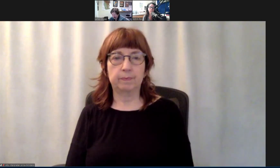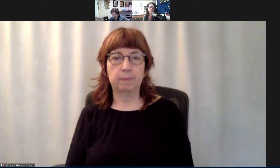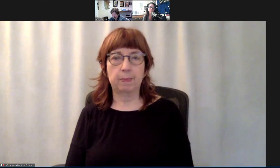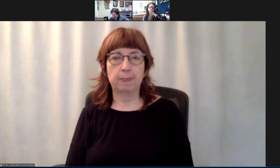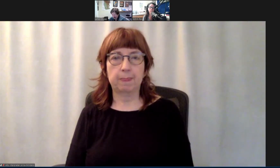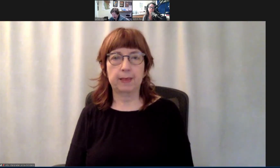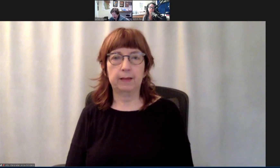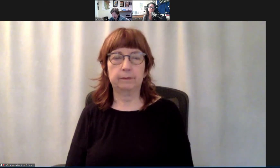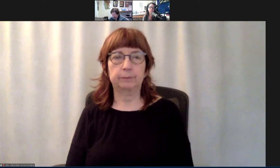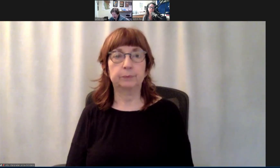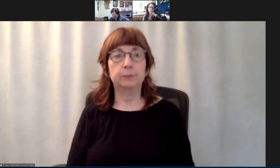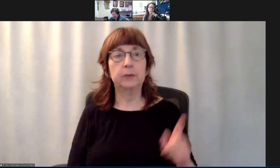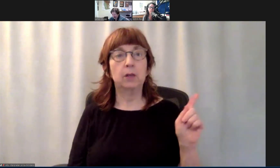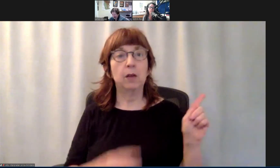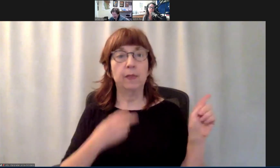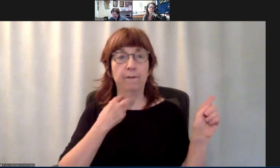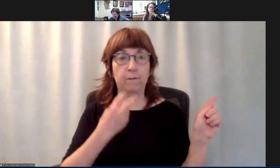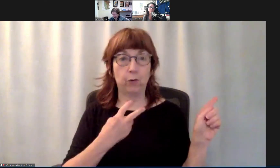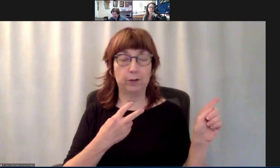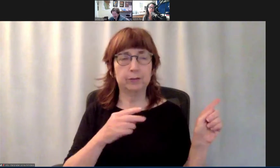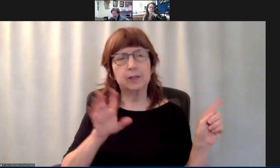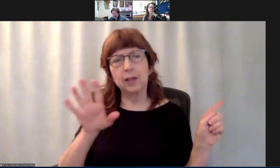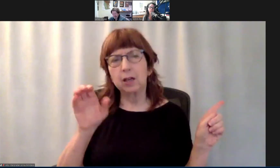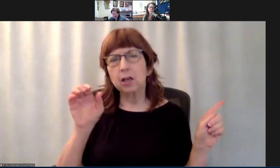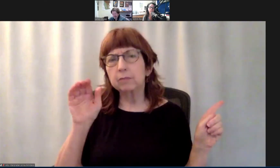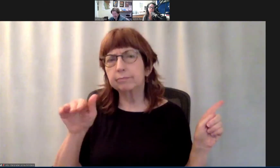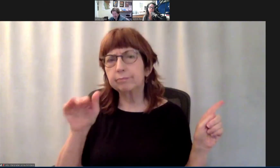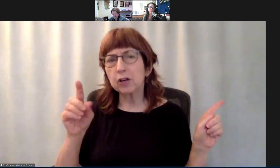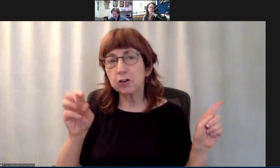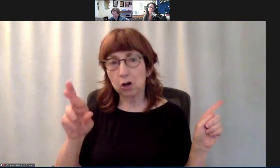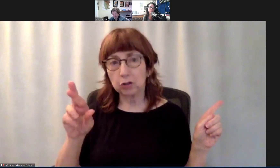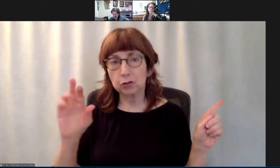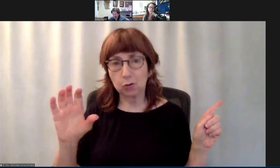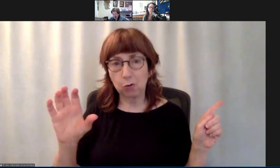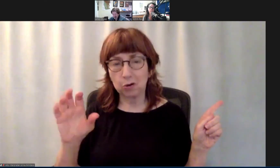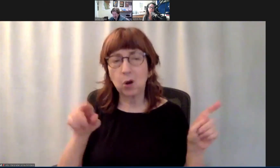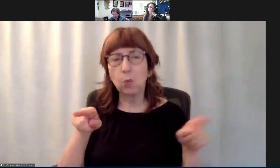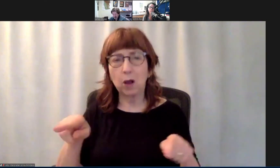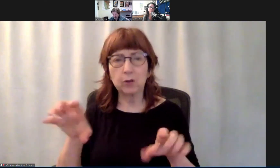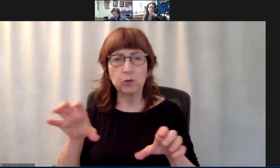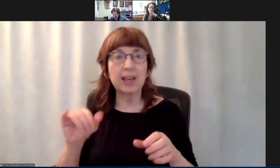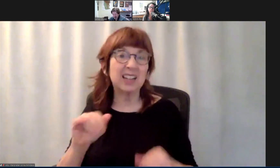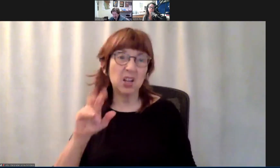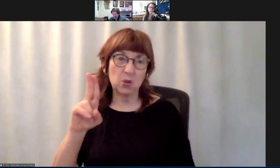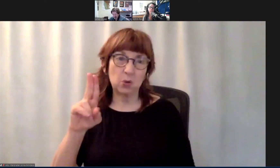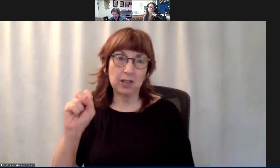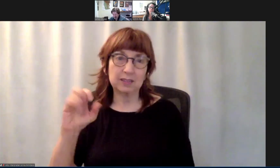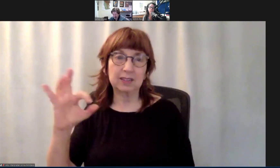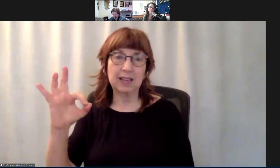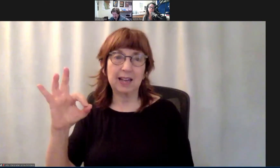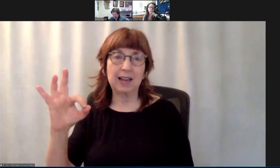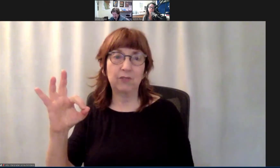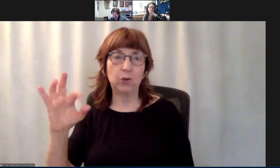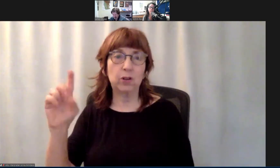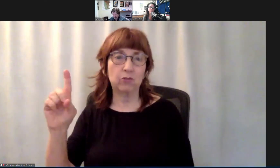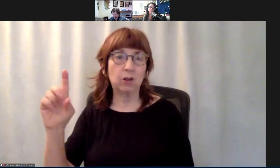let's get this. Dr. Coren, while you do that, I just wanted to note that the United States Food and Drug